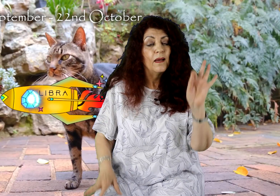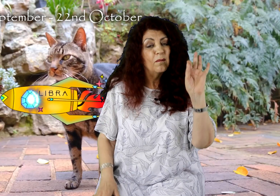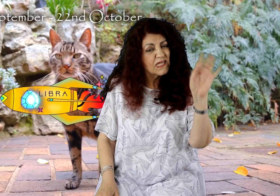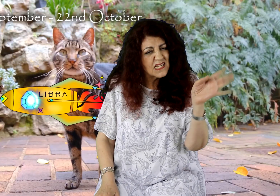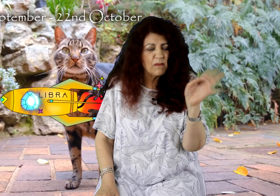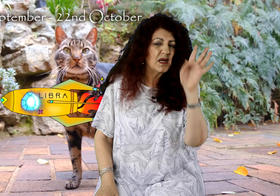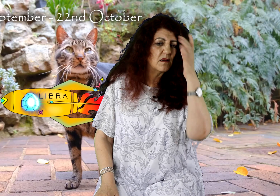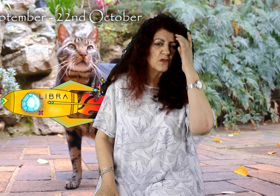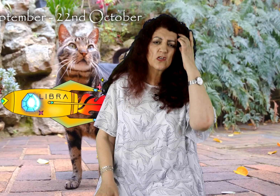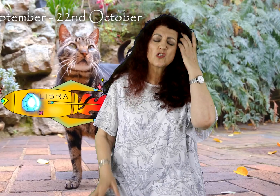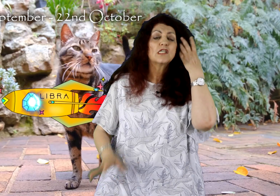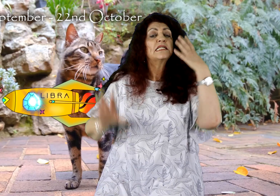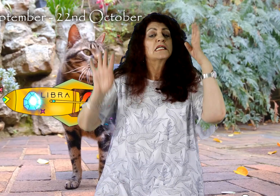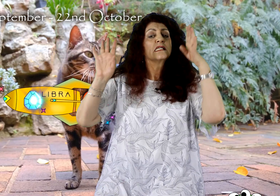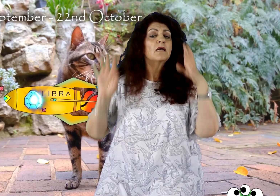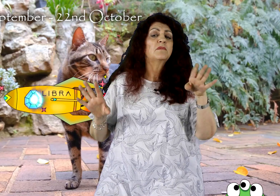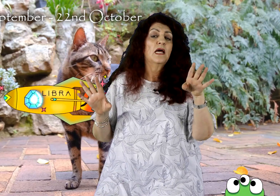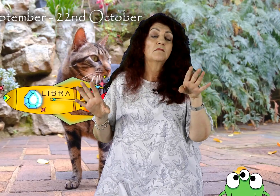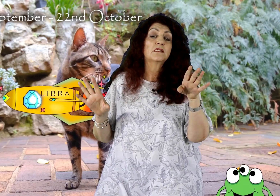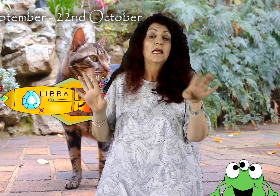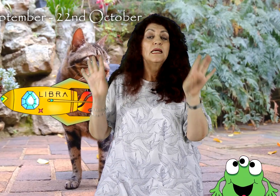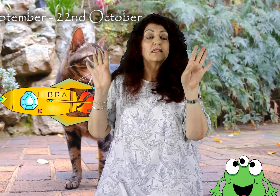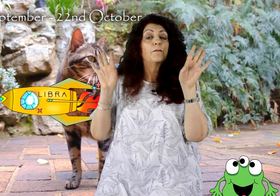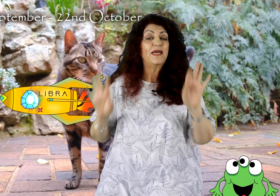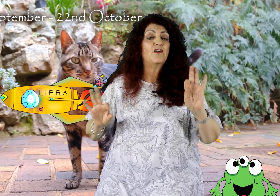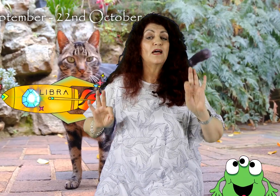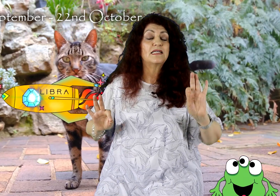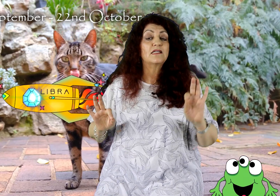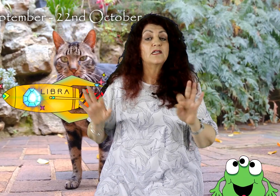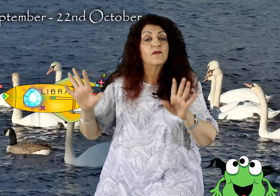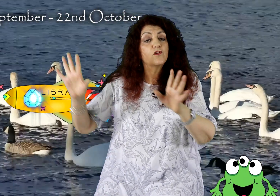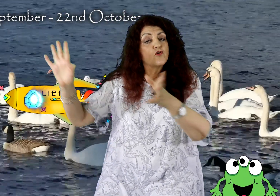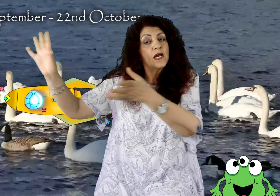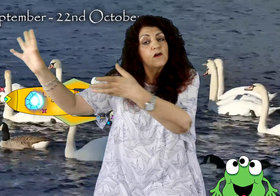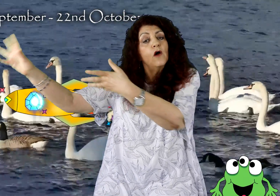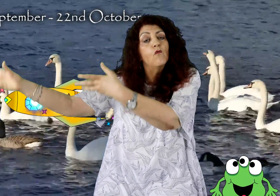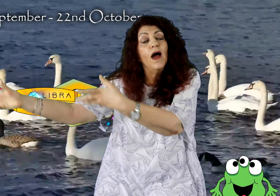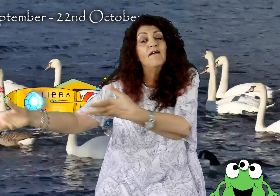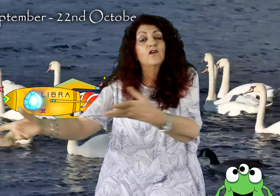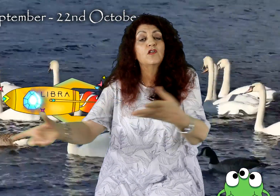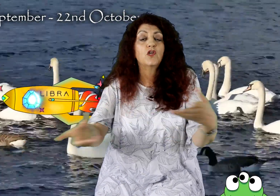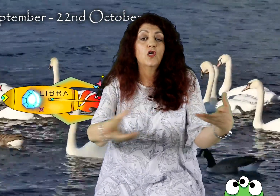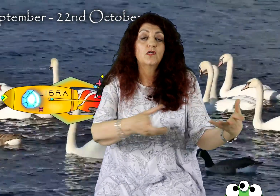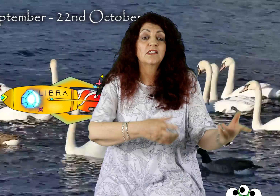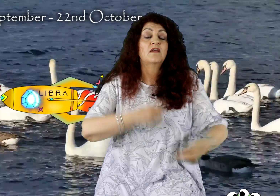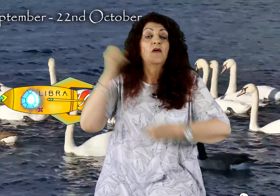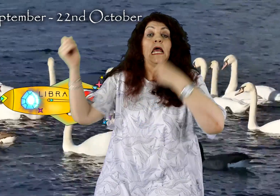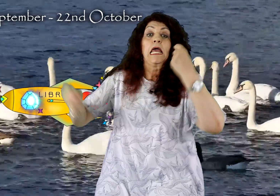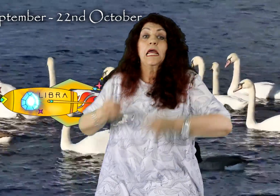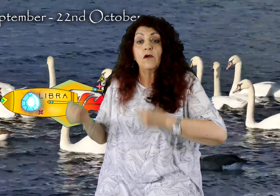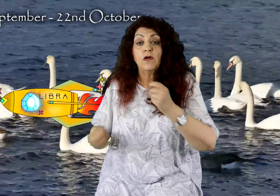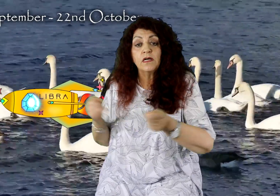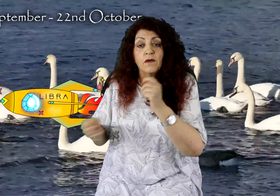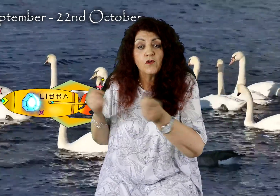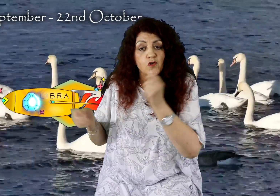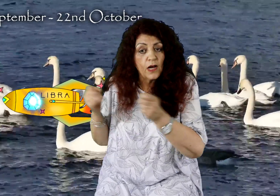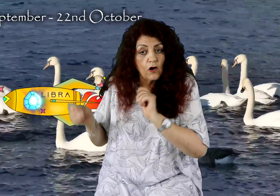But sometimes, you know, just sometimes, it's a better idea to let the train arrive on its own instead of tearing down the track after